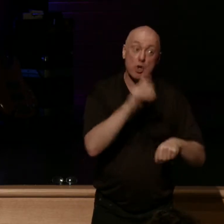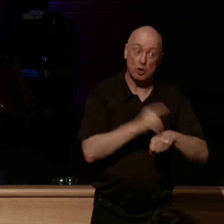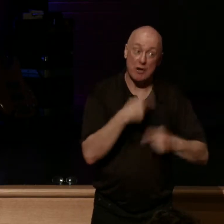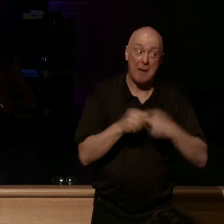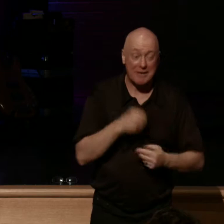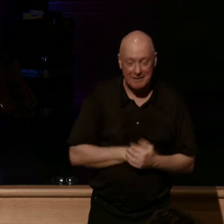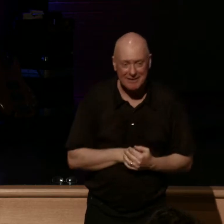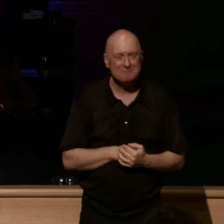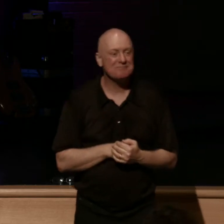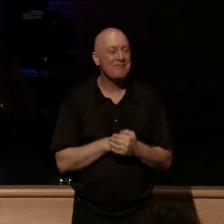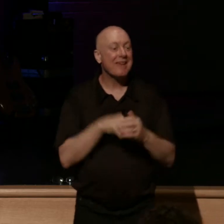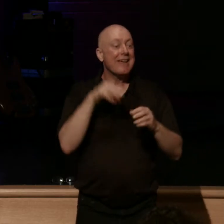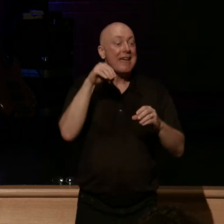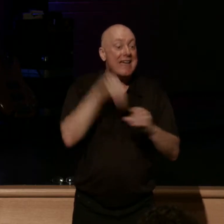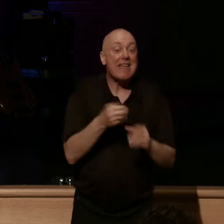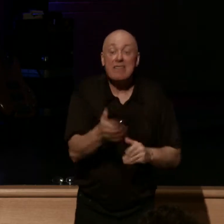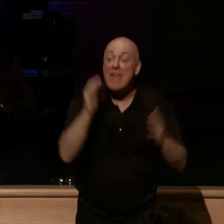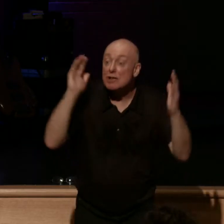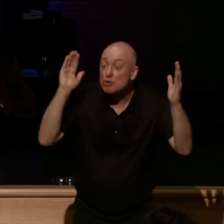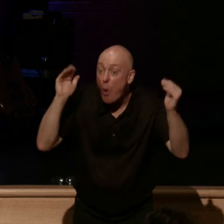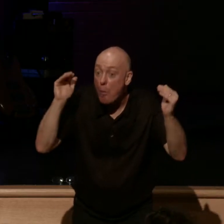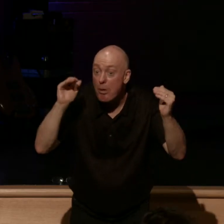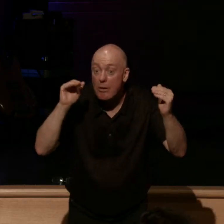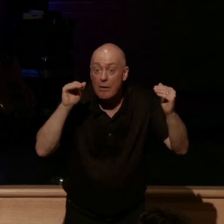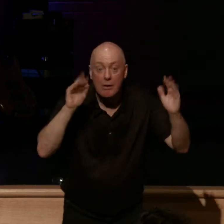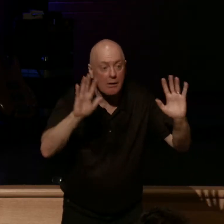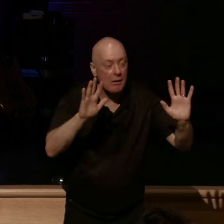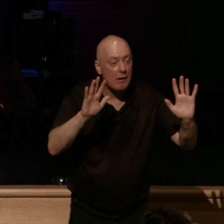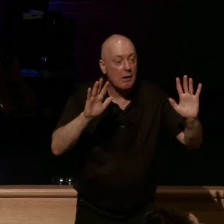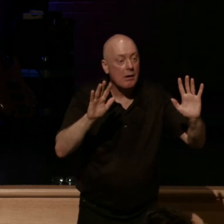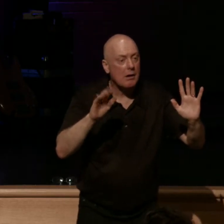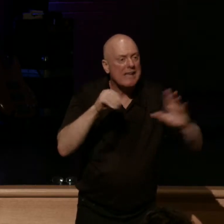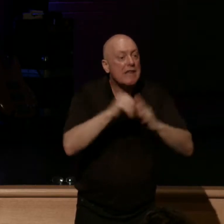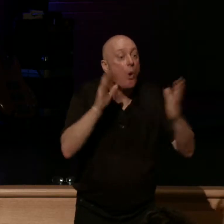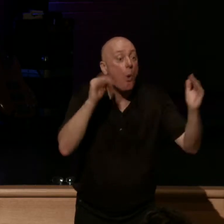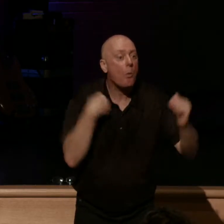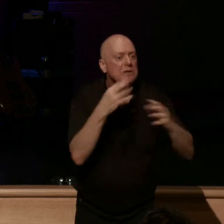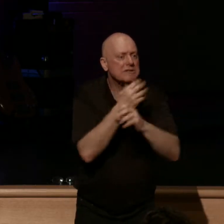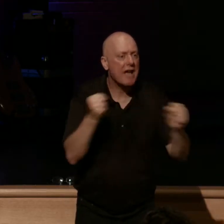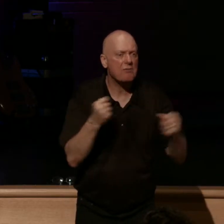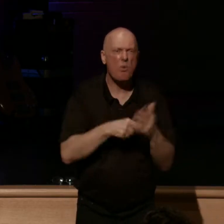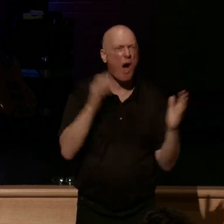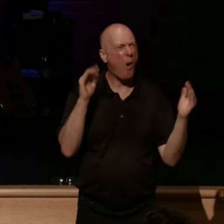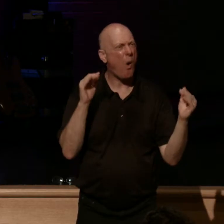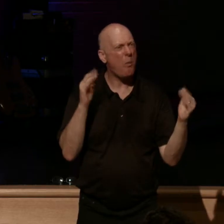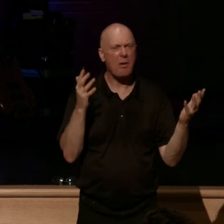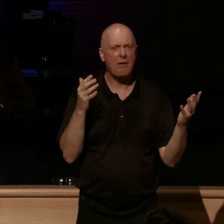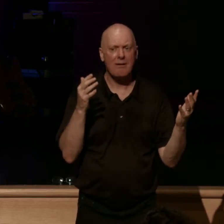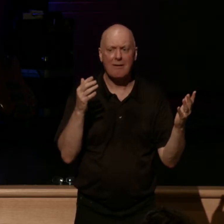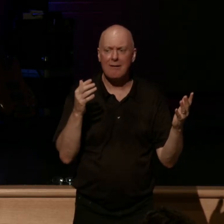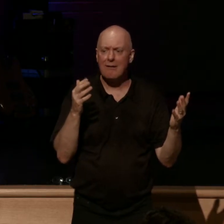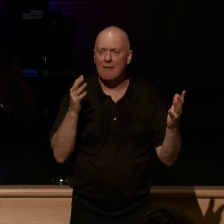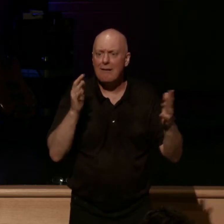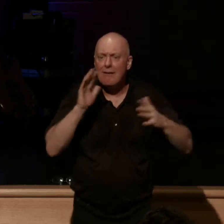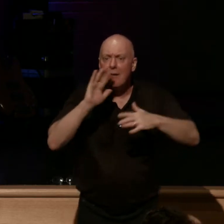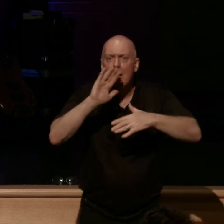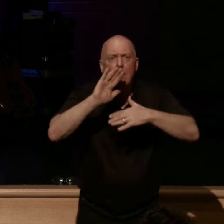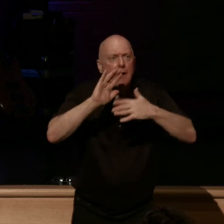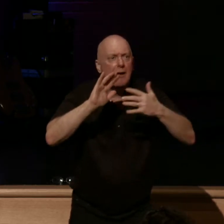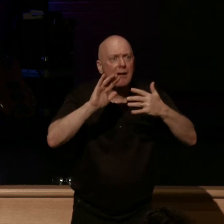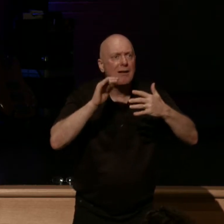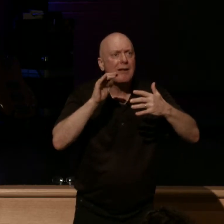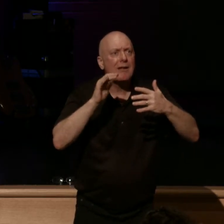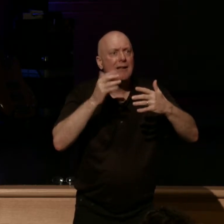right? For in this hope, more theology, we were saved. What hope? That we're groaning, that the salvation, all of this hope, we